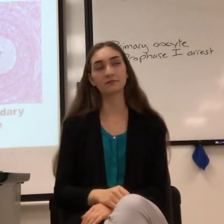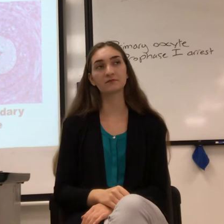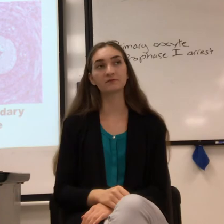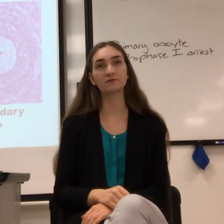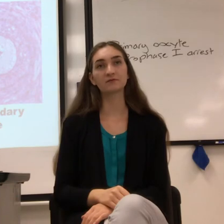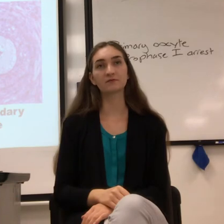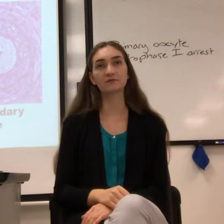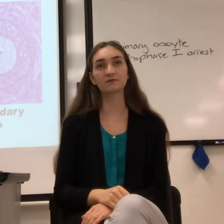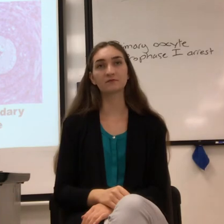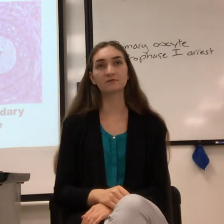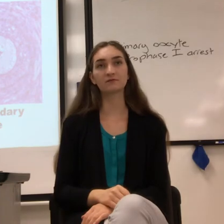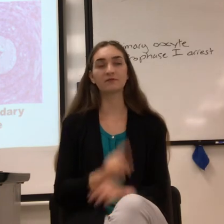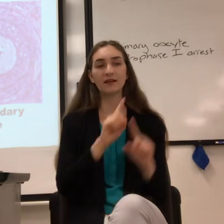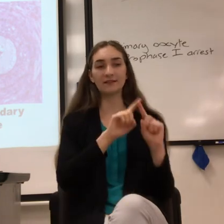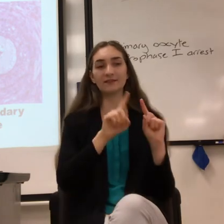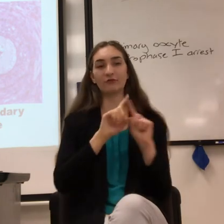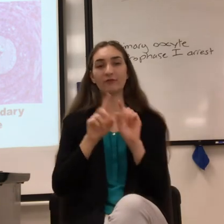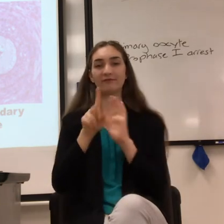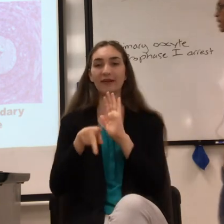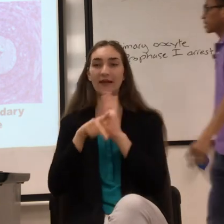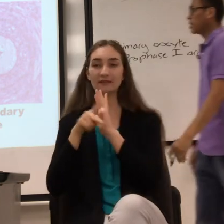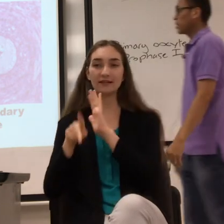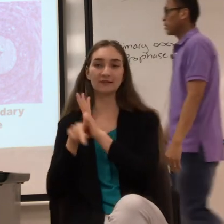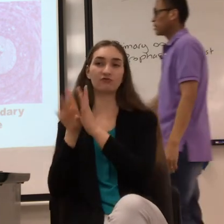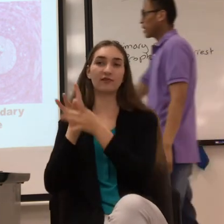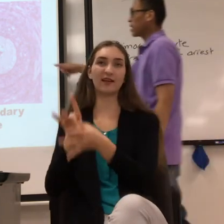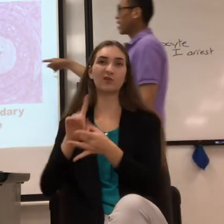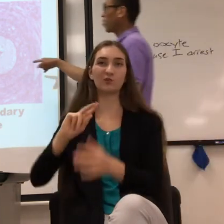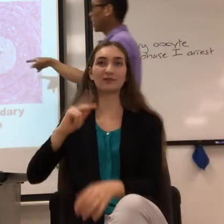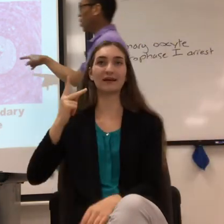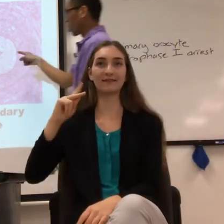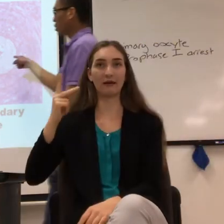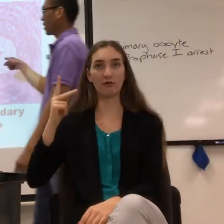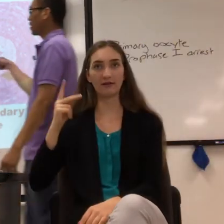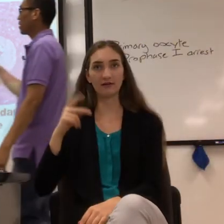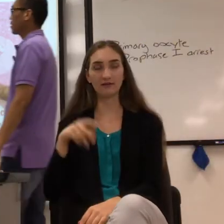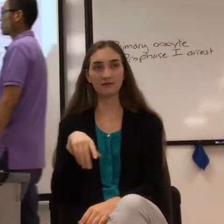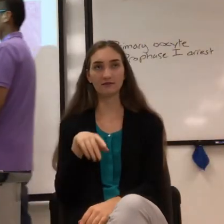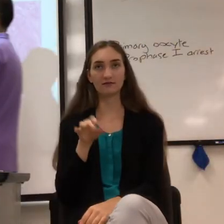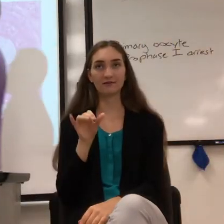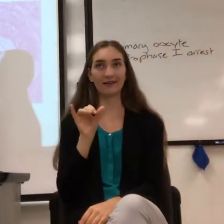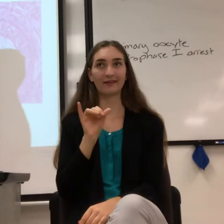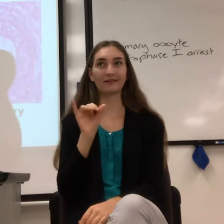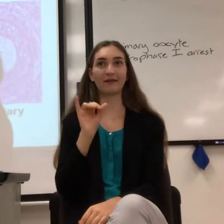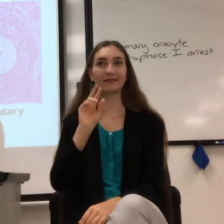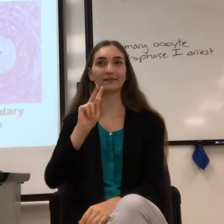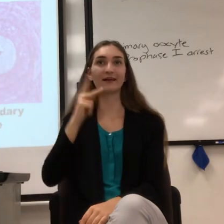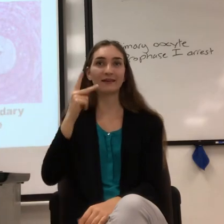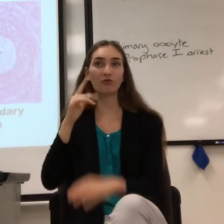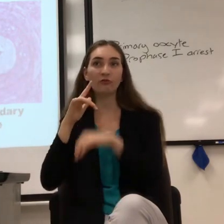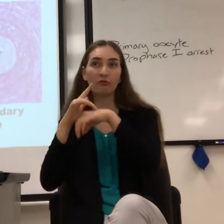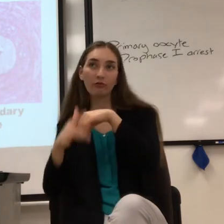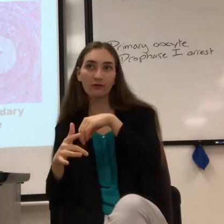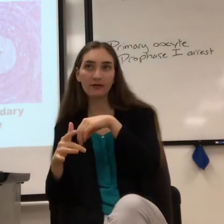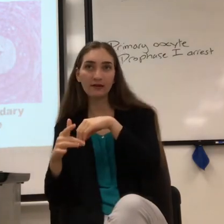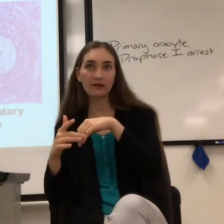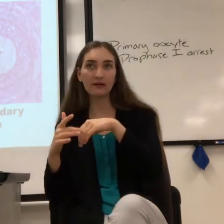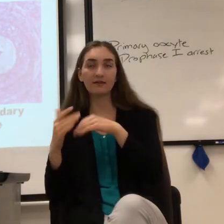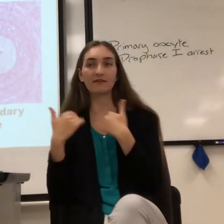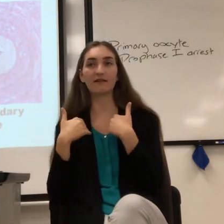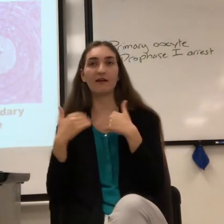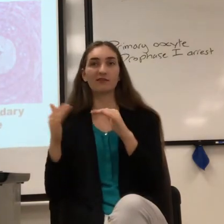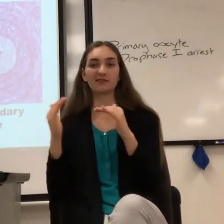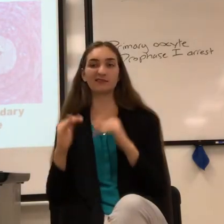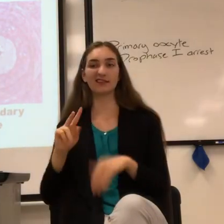Now, there's different phases of secondary. This is like secondary early. There's also secondary late, but let's just call it